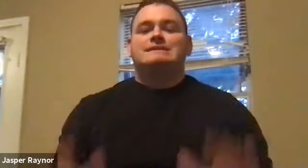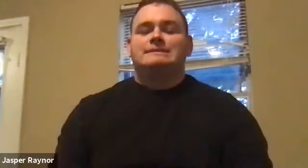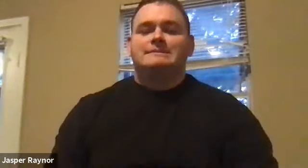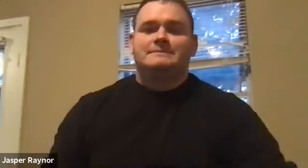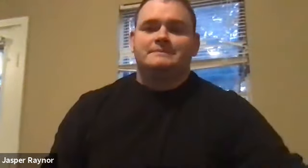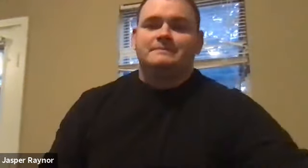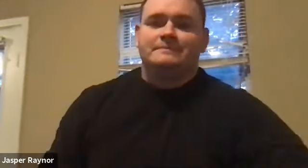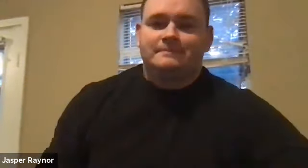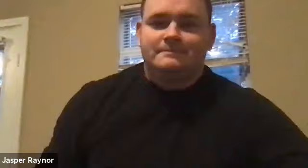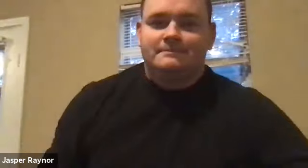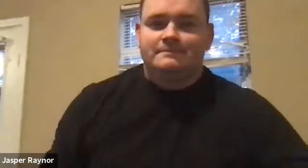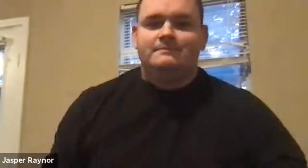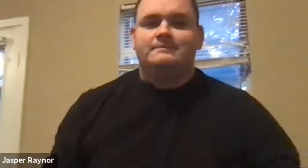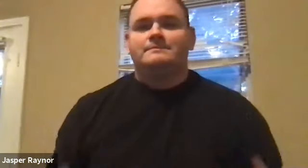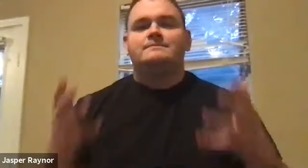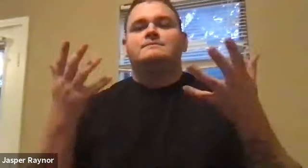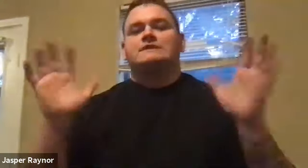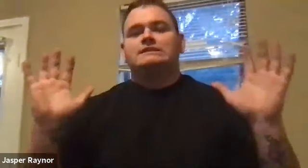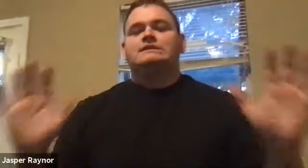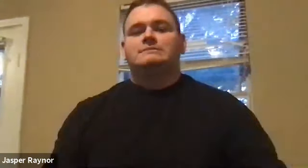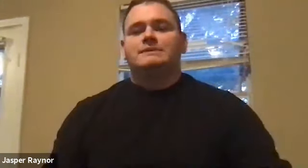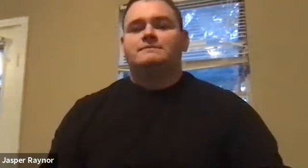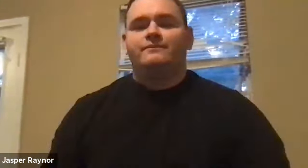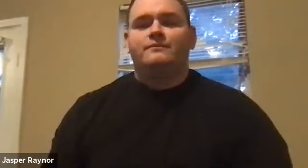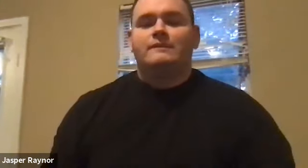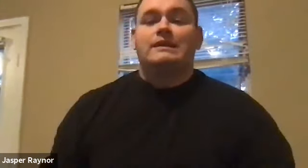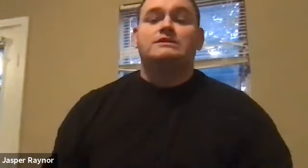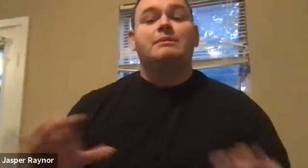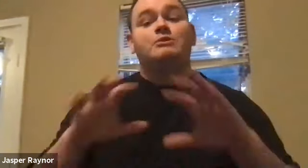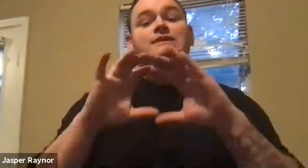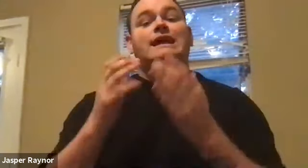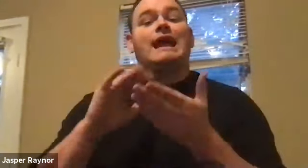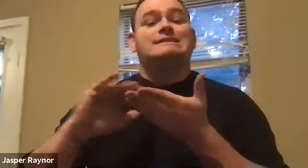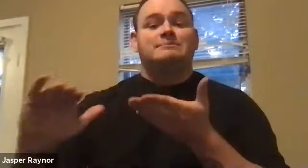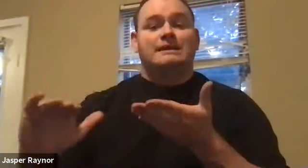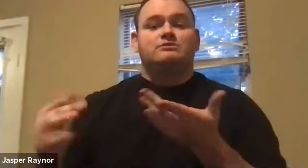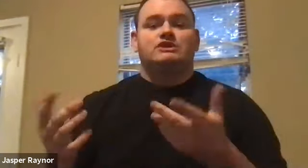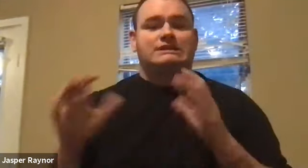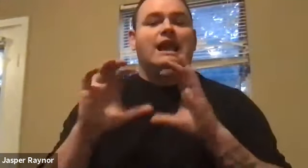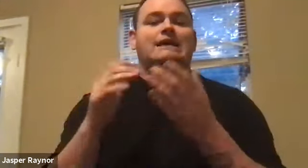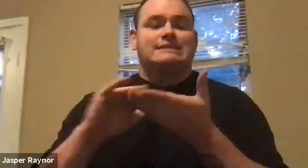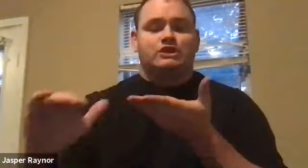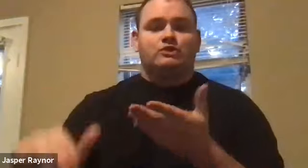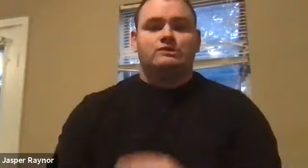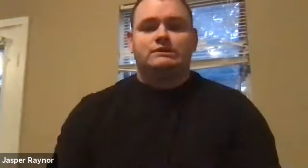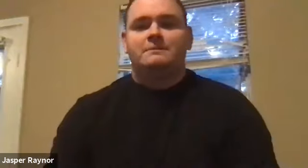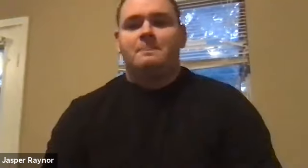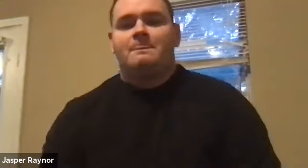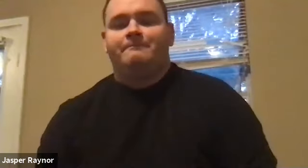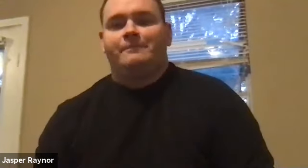dismissed. Oh, just Like kind of like done. divorce almost. Over. Or some people will say class dismissed, which is class excused. Either